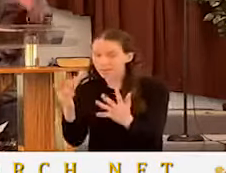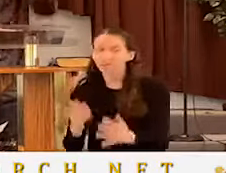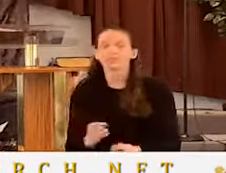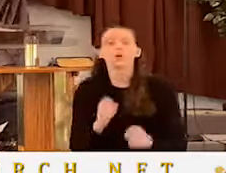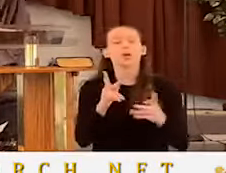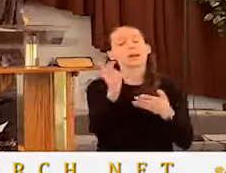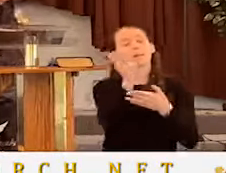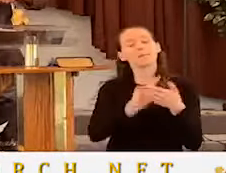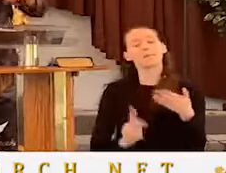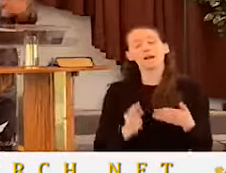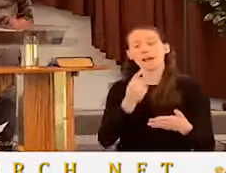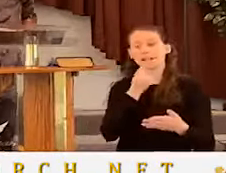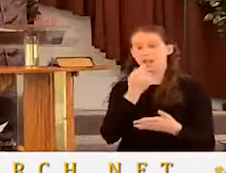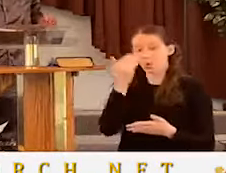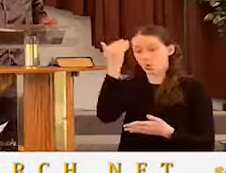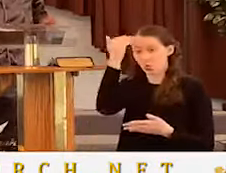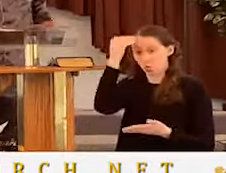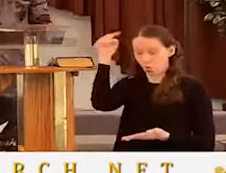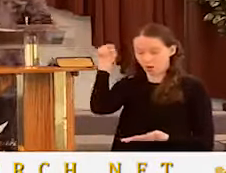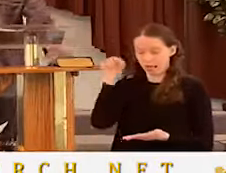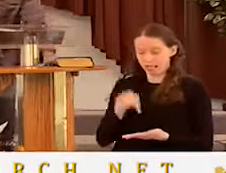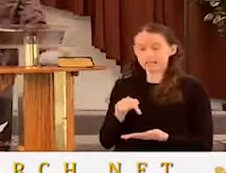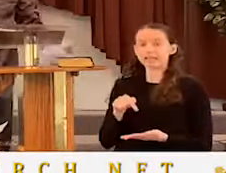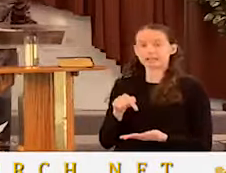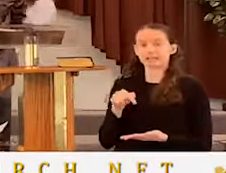says, knowing